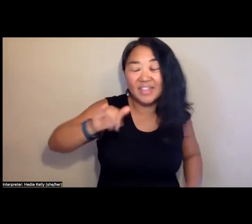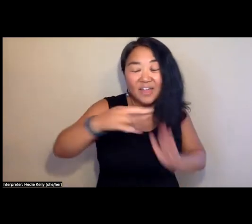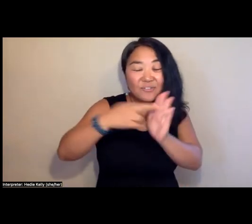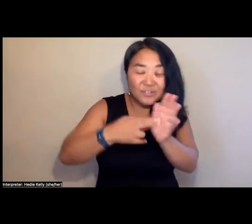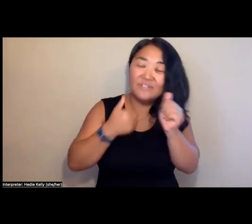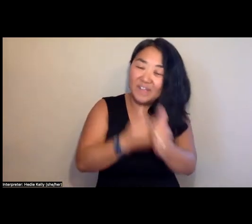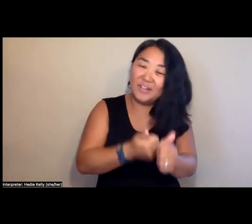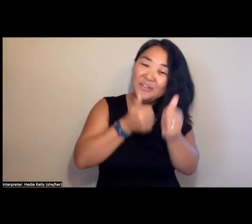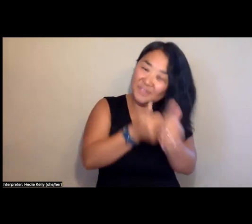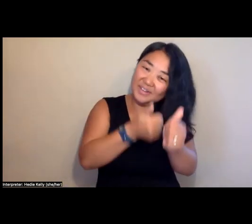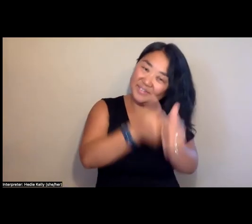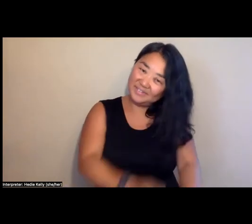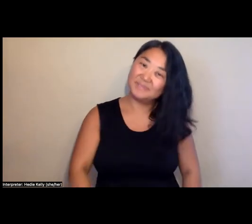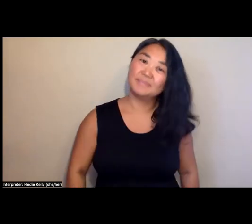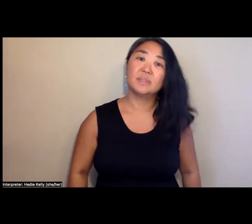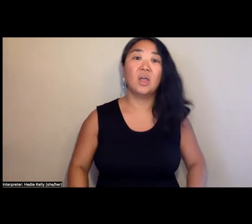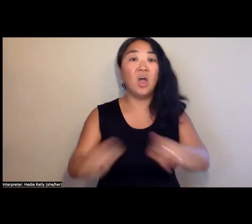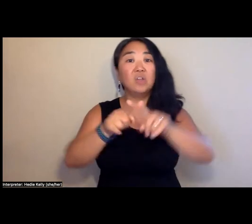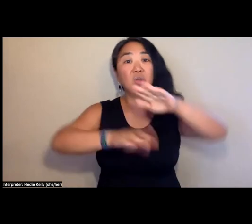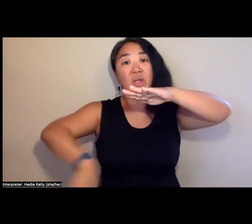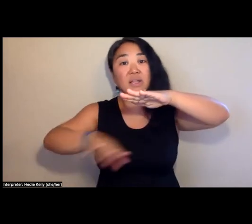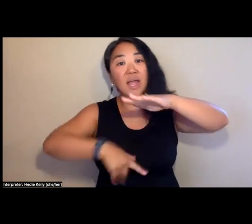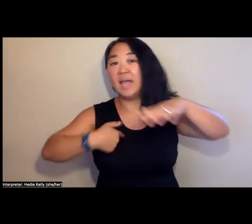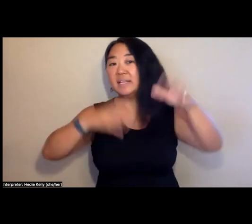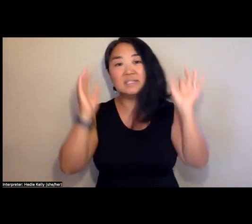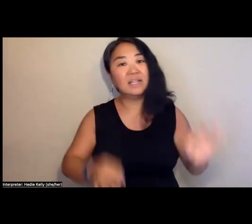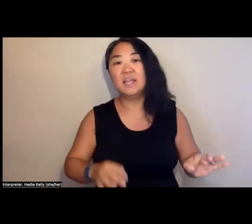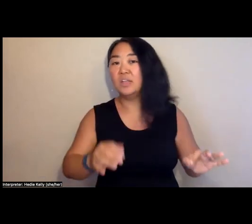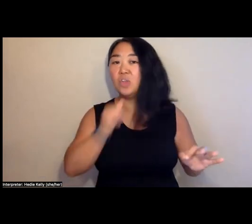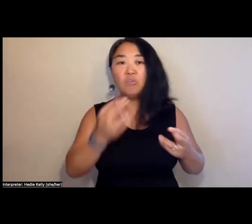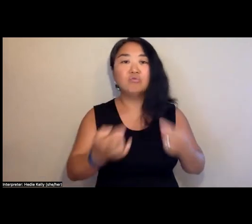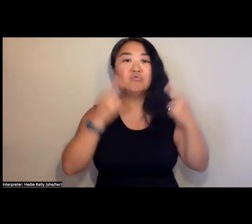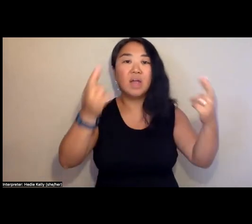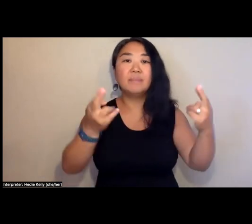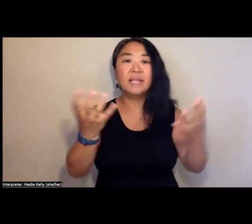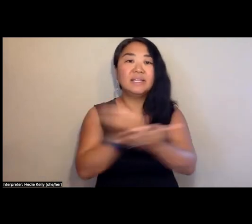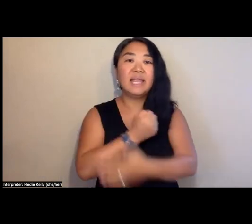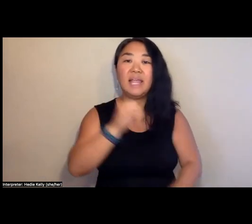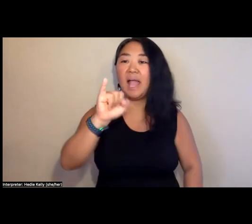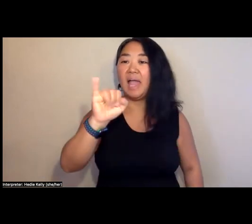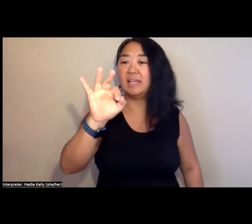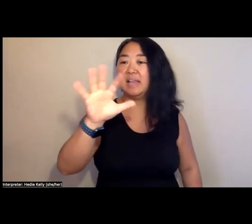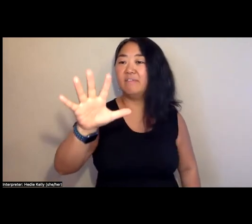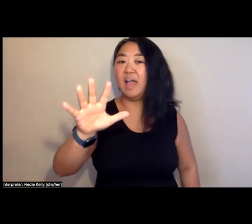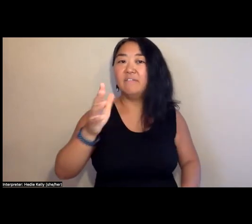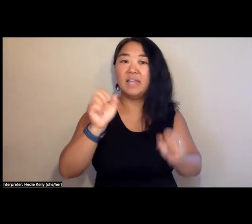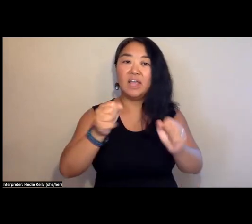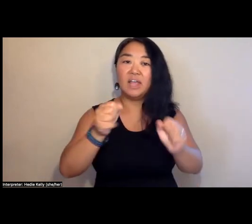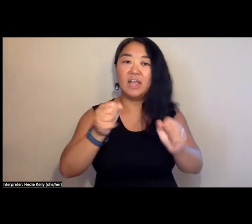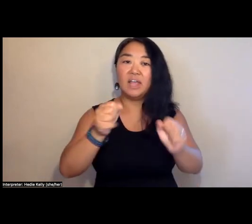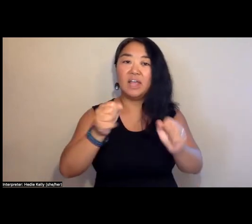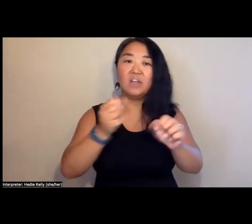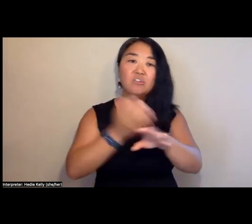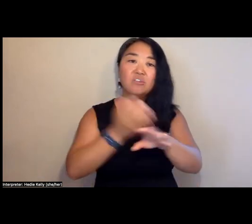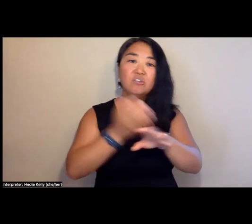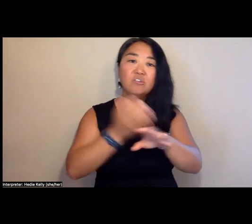Sometimes even down here, I would definitely not recommend taking the I-95 bridge to cross the Schuylkill. Most of the time we've crossed the